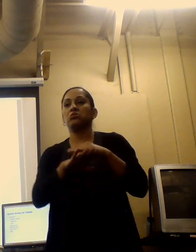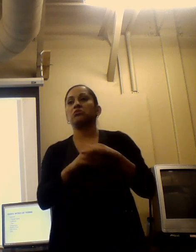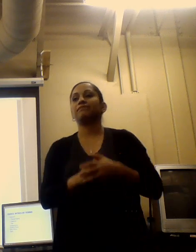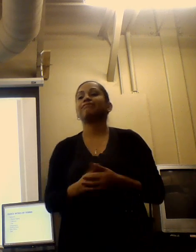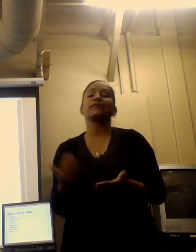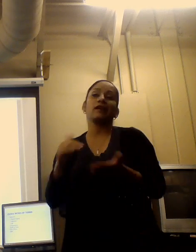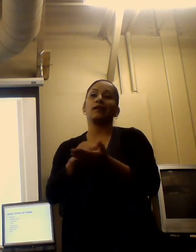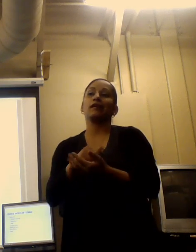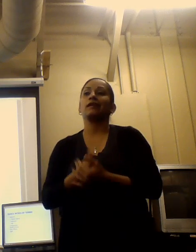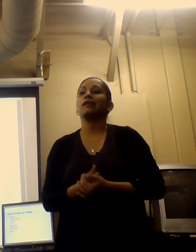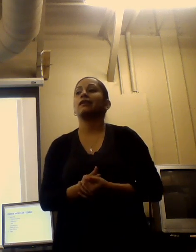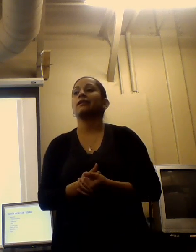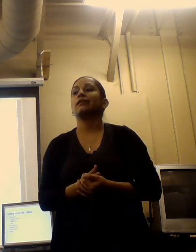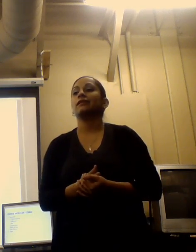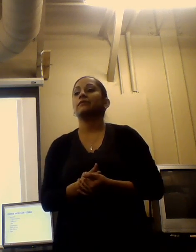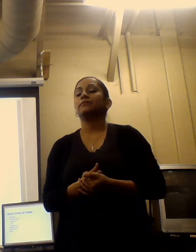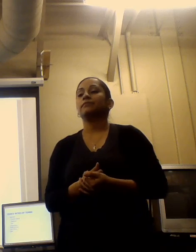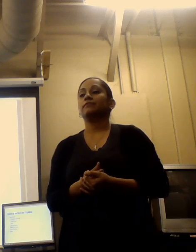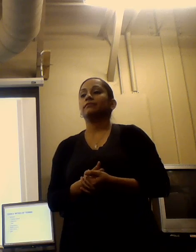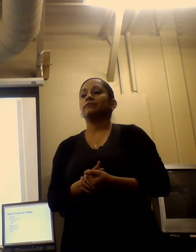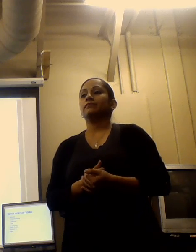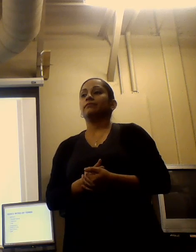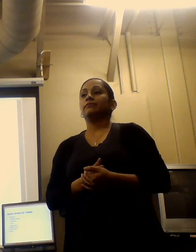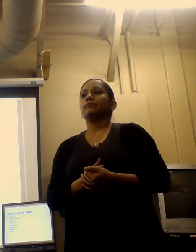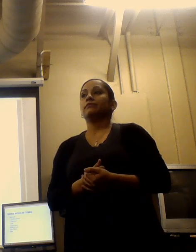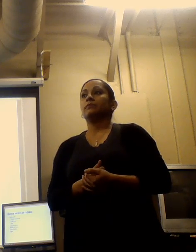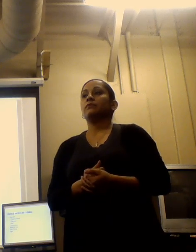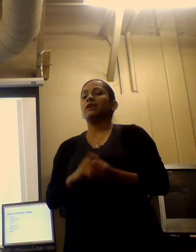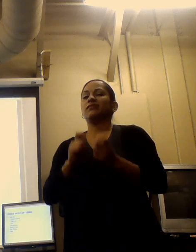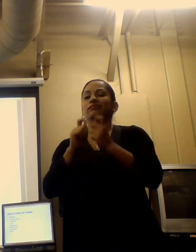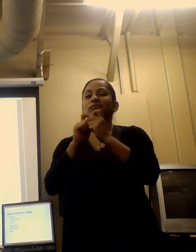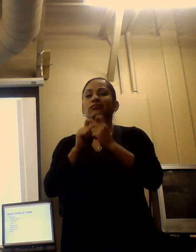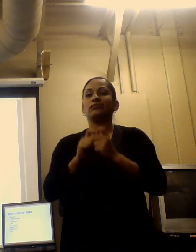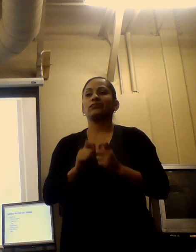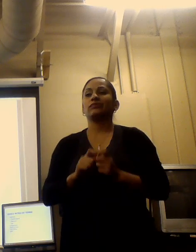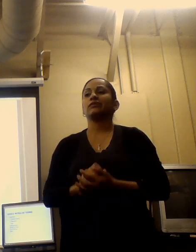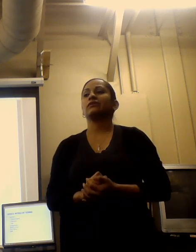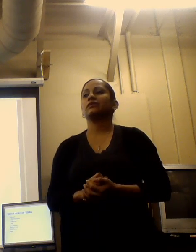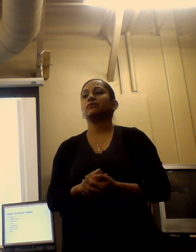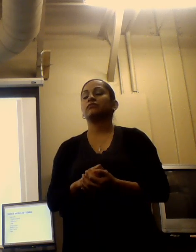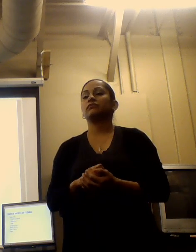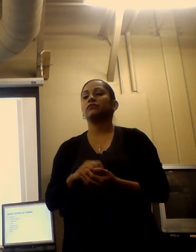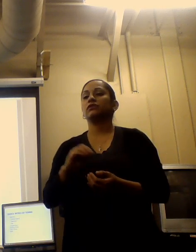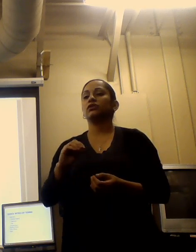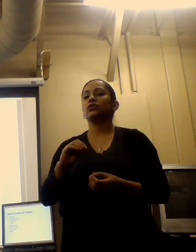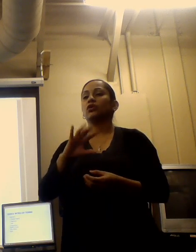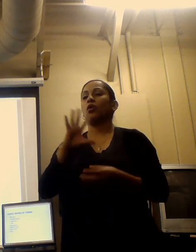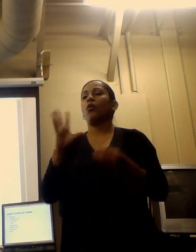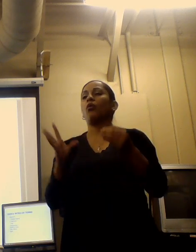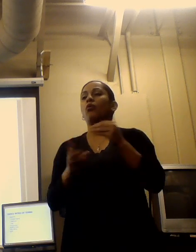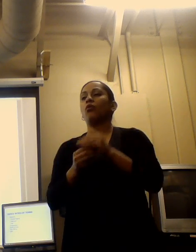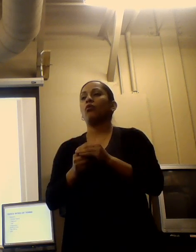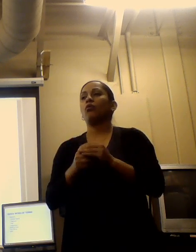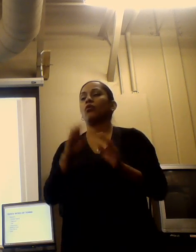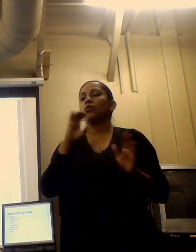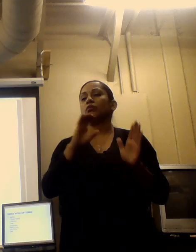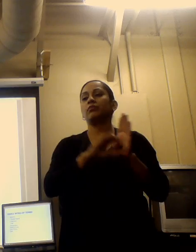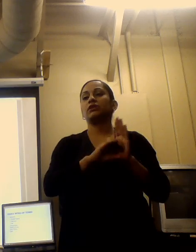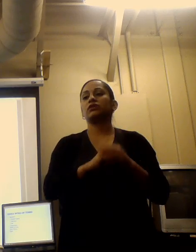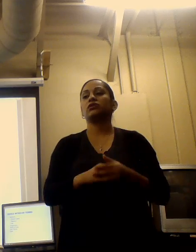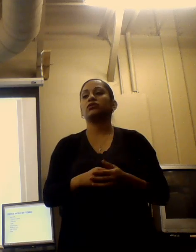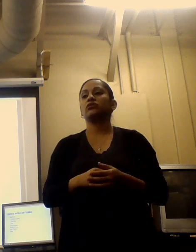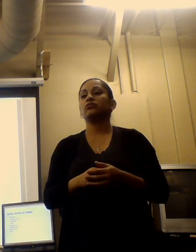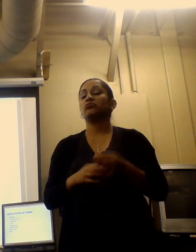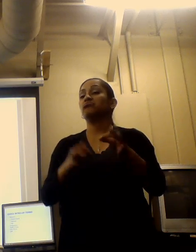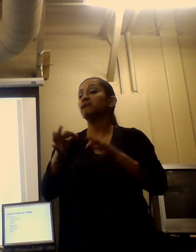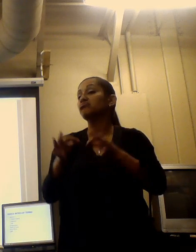Again, link back to some details. So that's like a whole 7-image, photo essay, and it tells the whole story of this